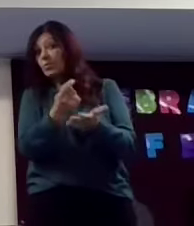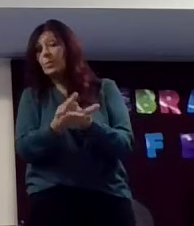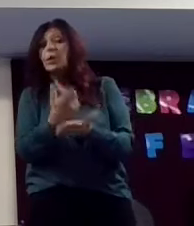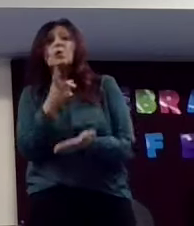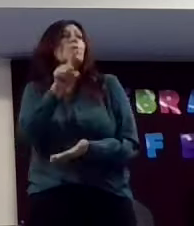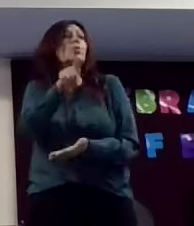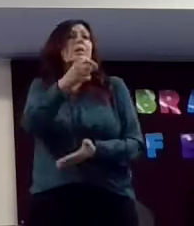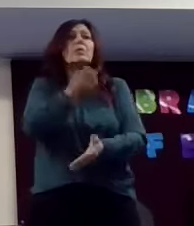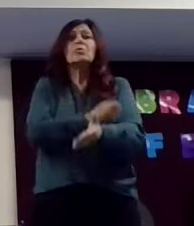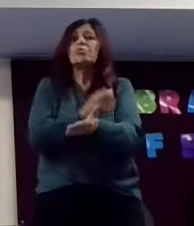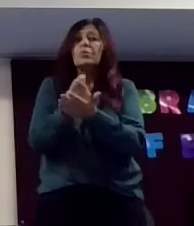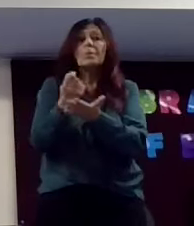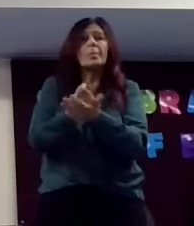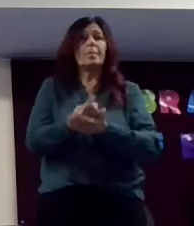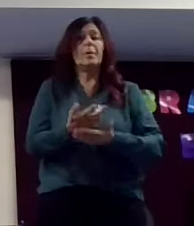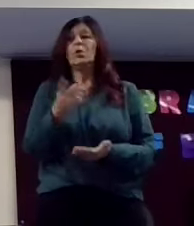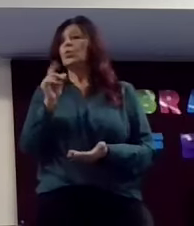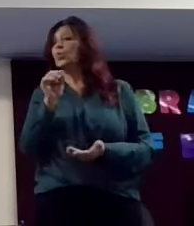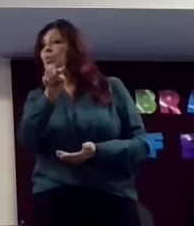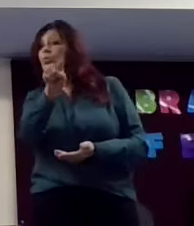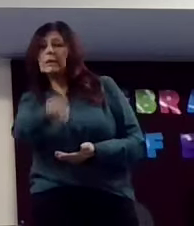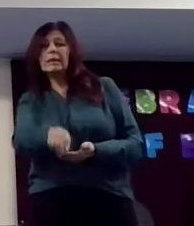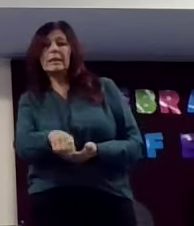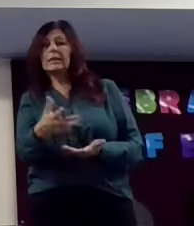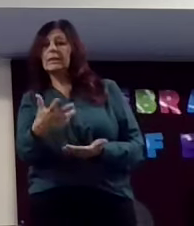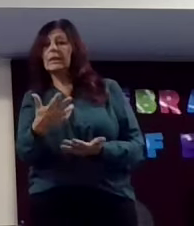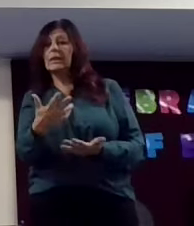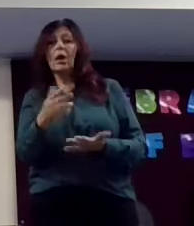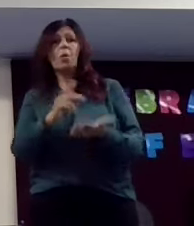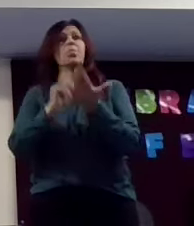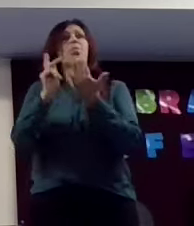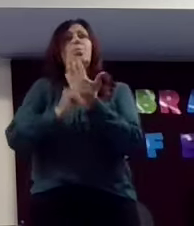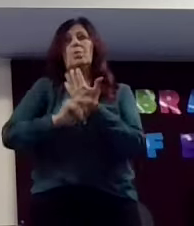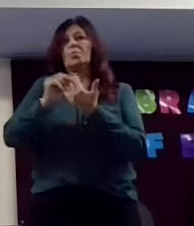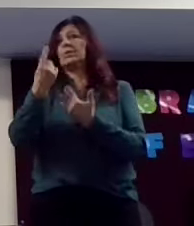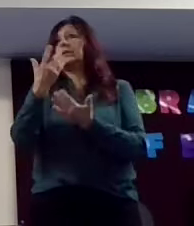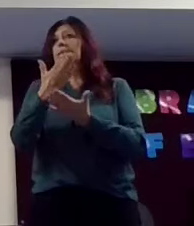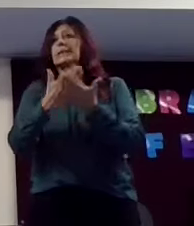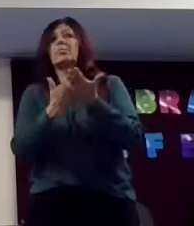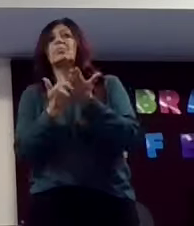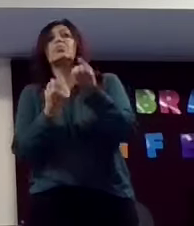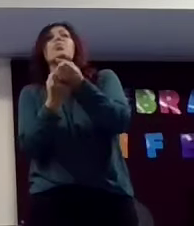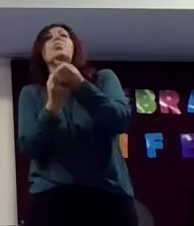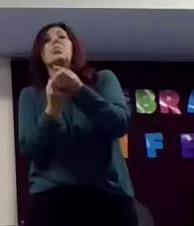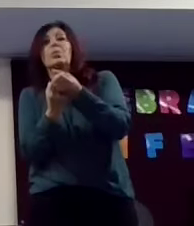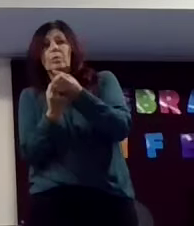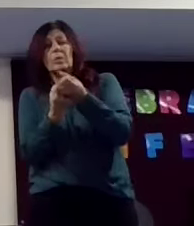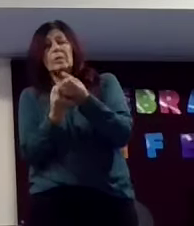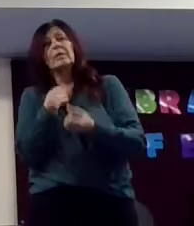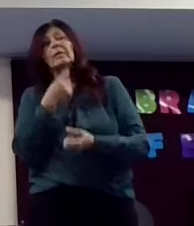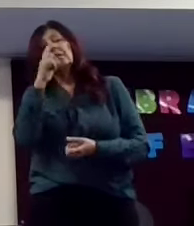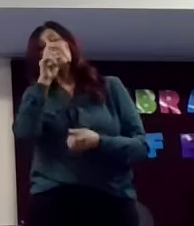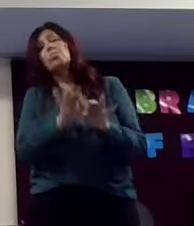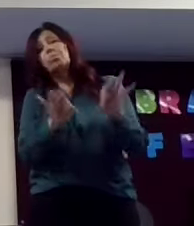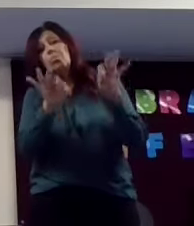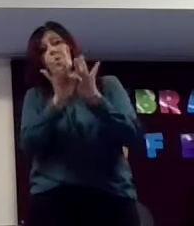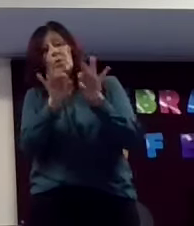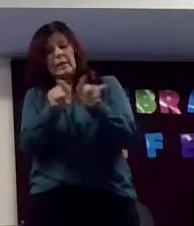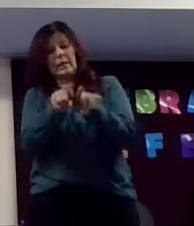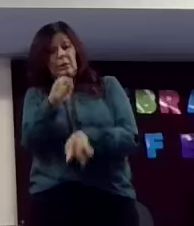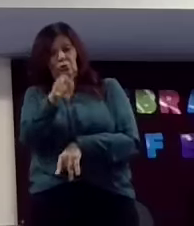Do they need substance abuse treatment? Do they need a program or some sort of support? And I think it's really important